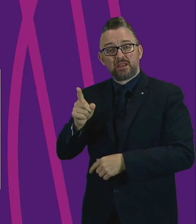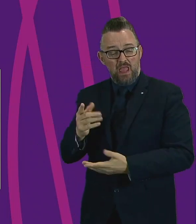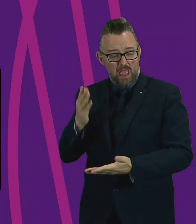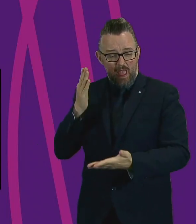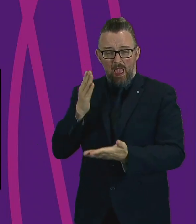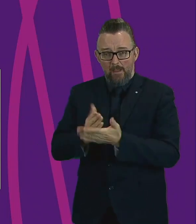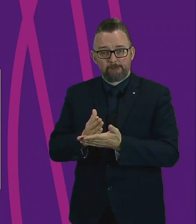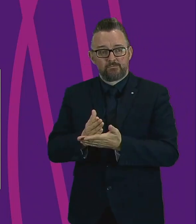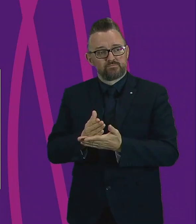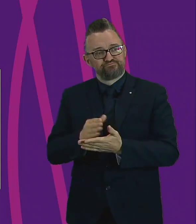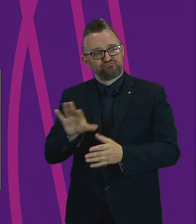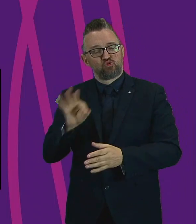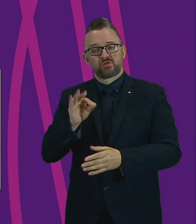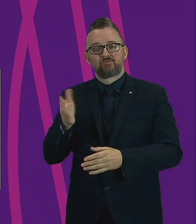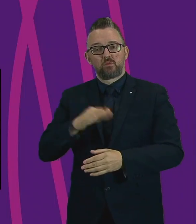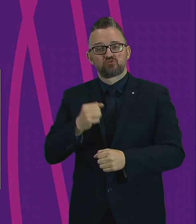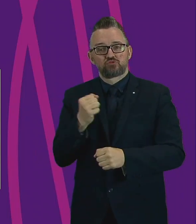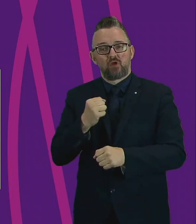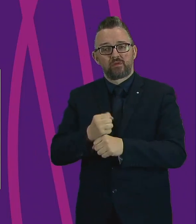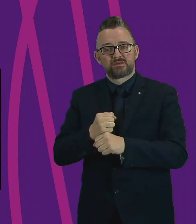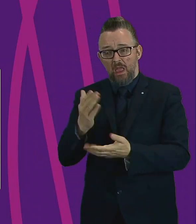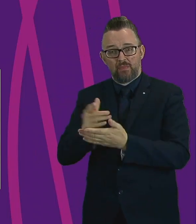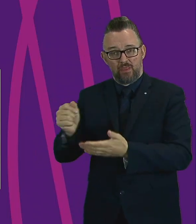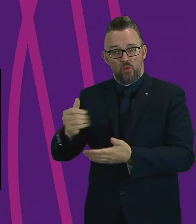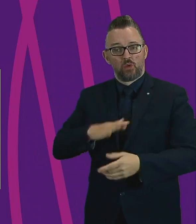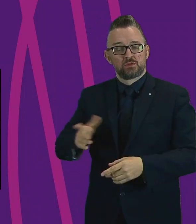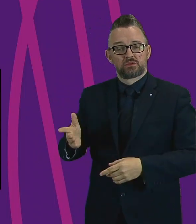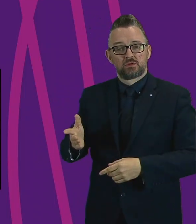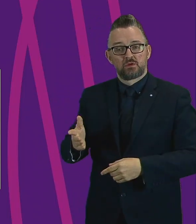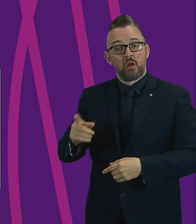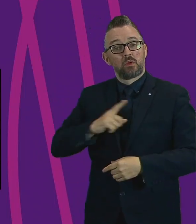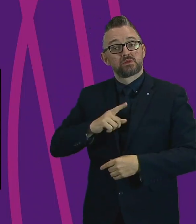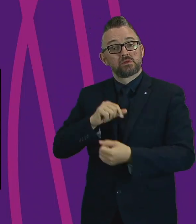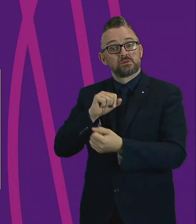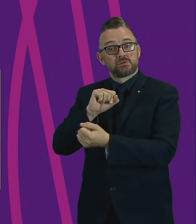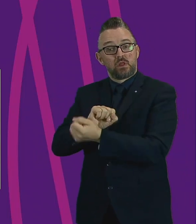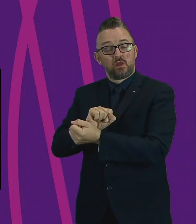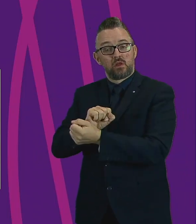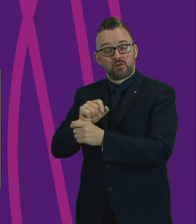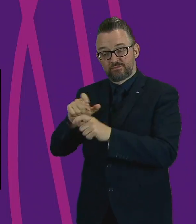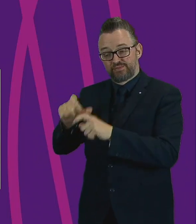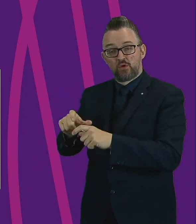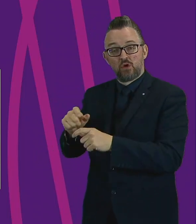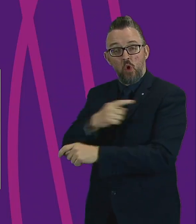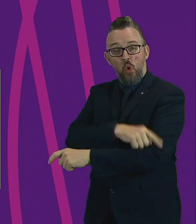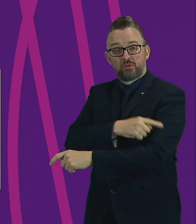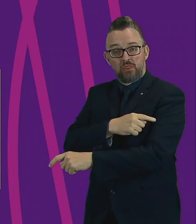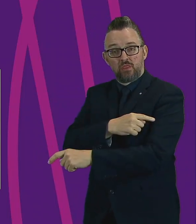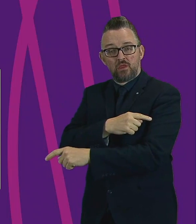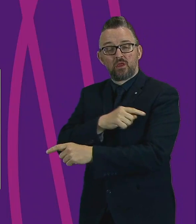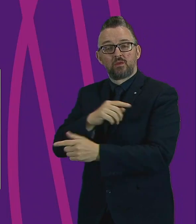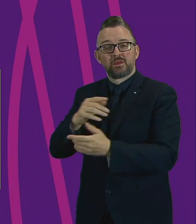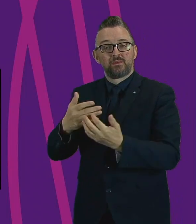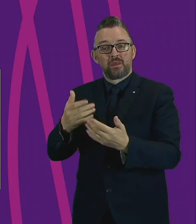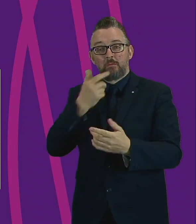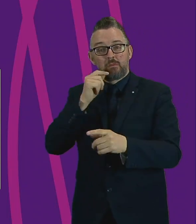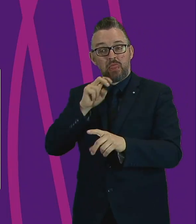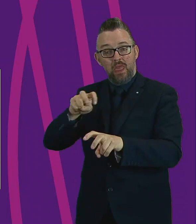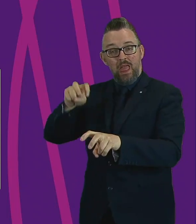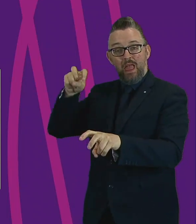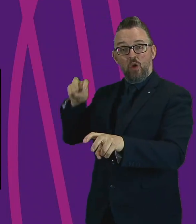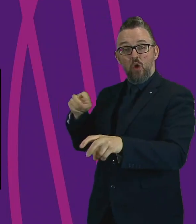choice. And because people have been stuck in hospital, it's meant that more people have been stuck outside the hospital and can't get